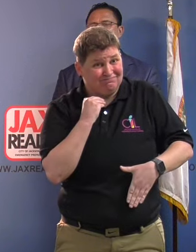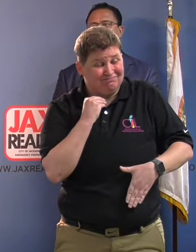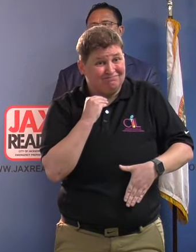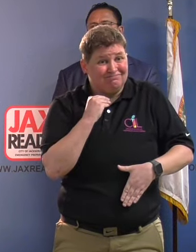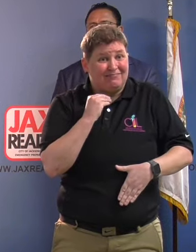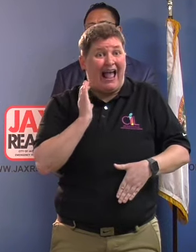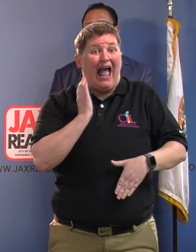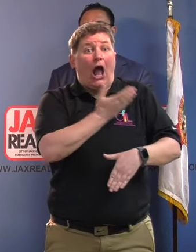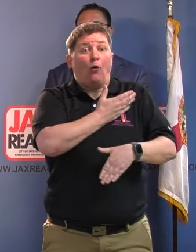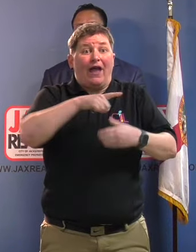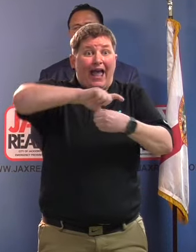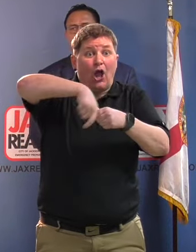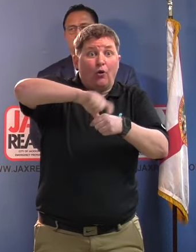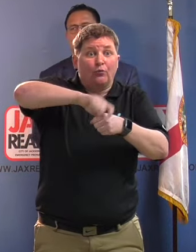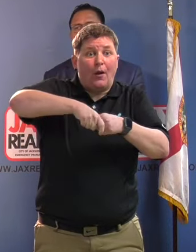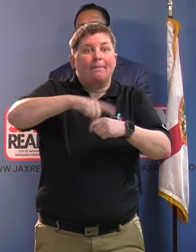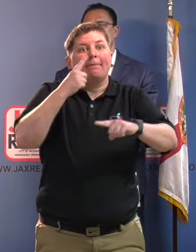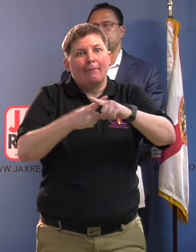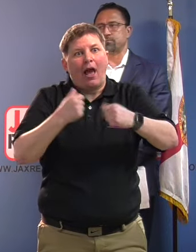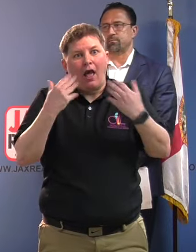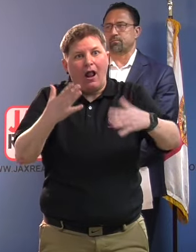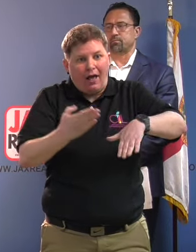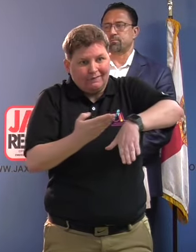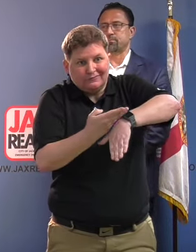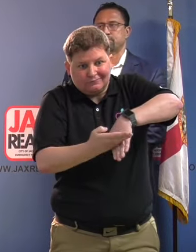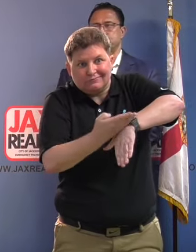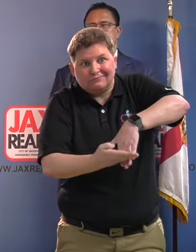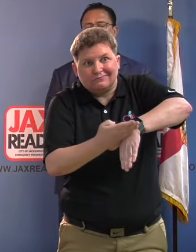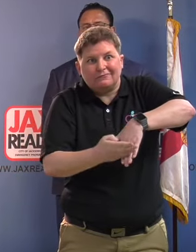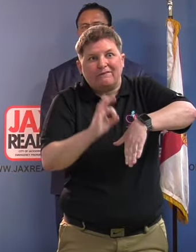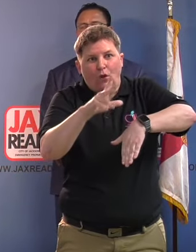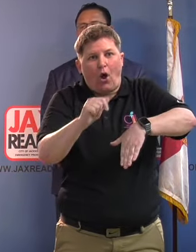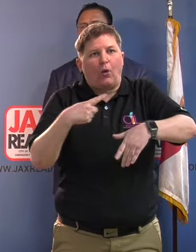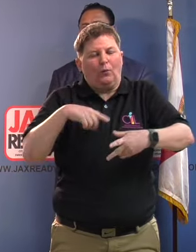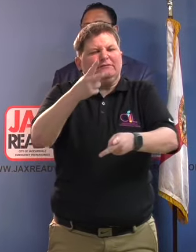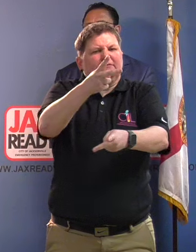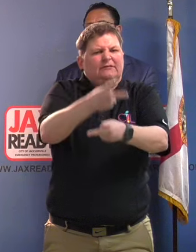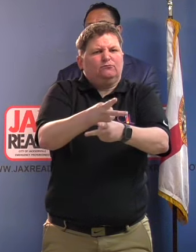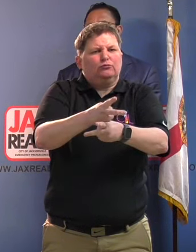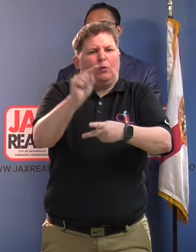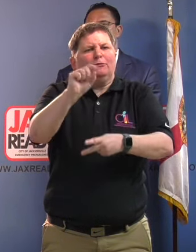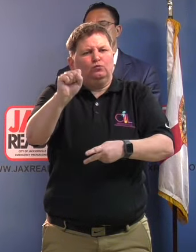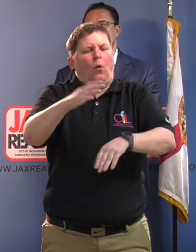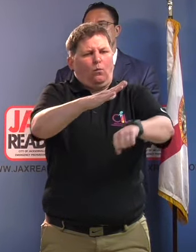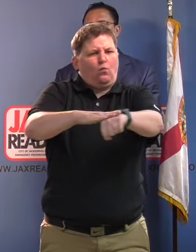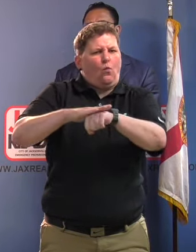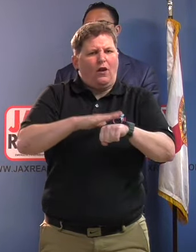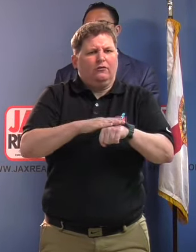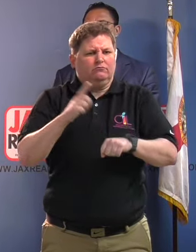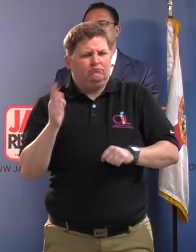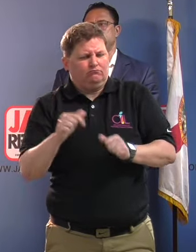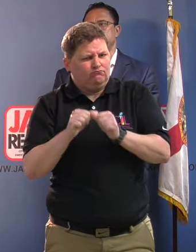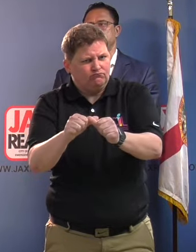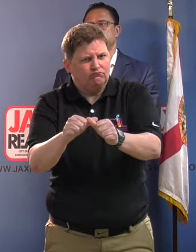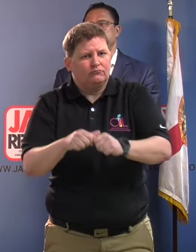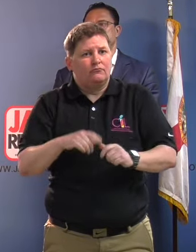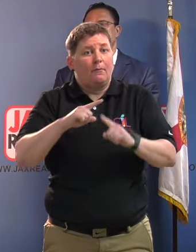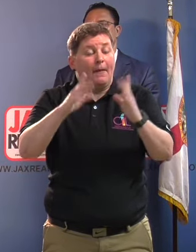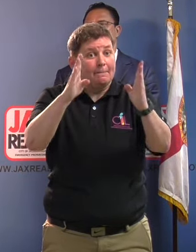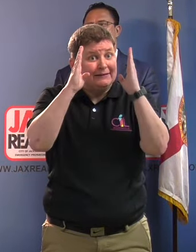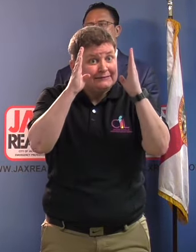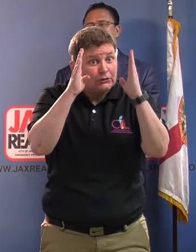much of northeast Florida, we maintain that tropical storm warning in effect for our area, calling attention to